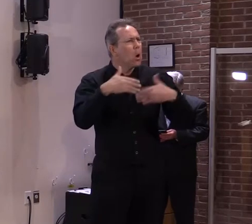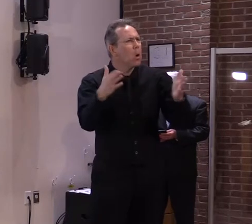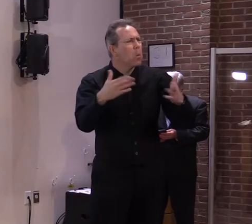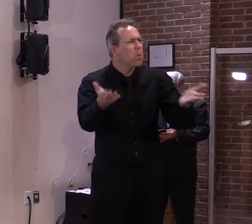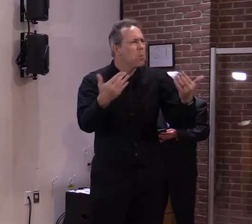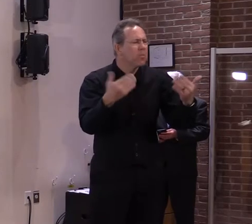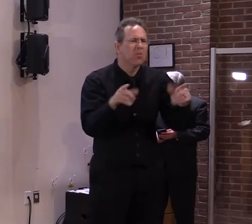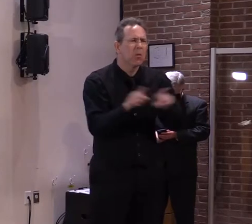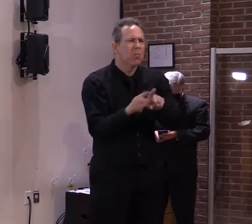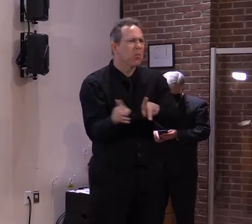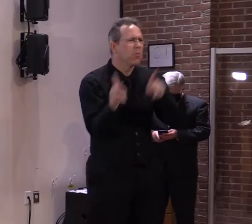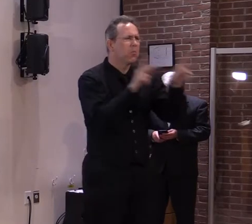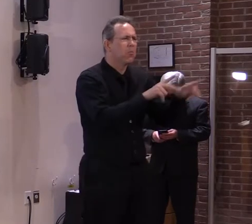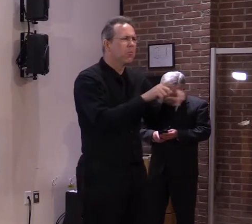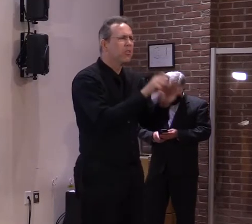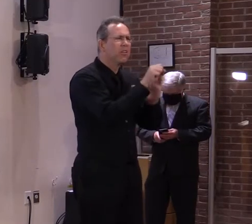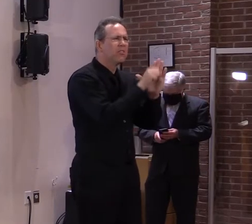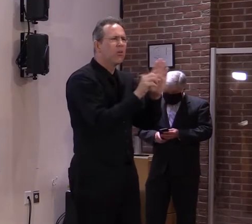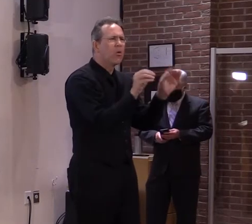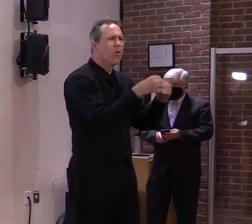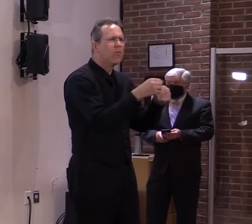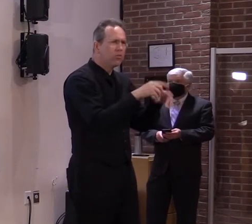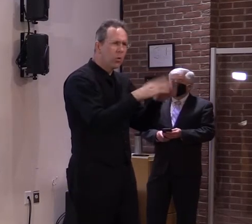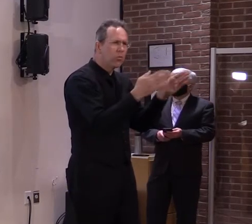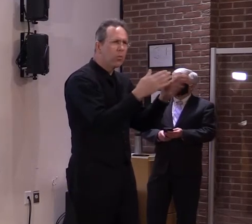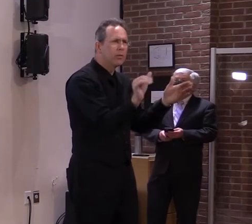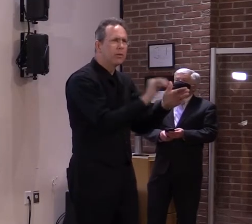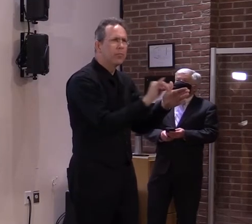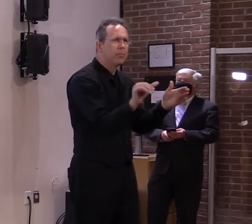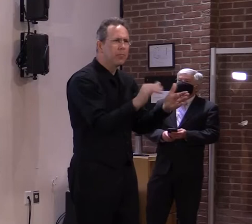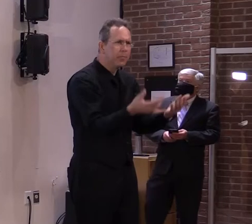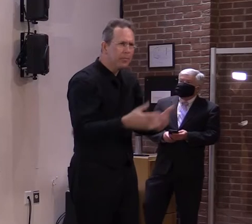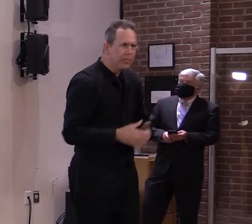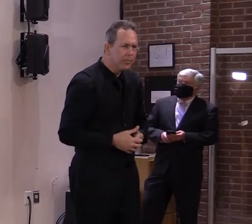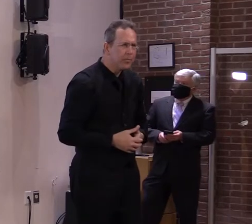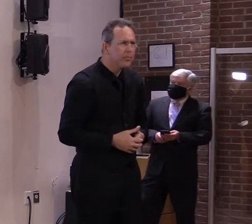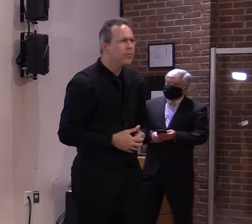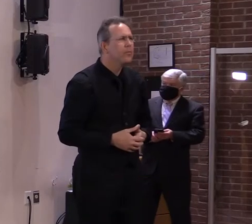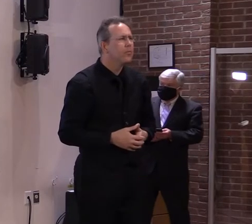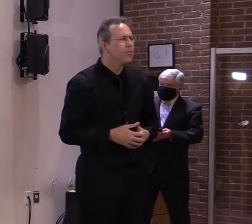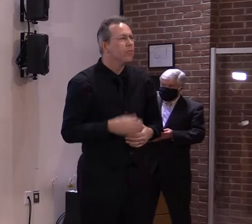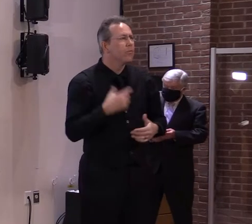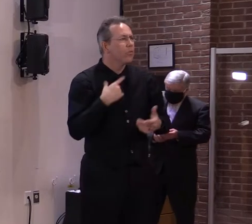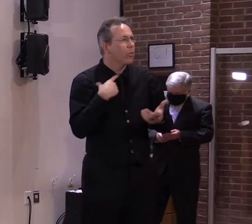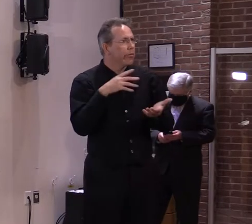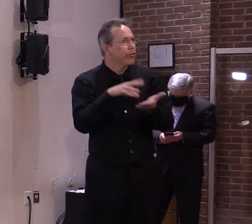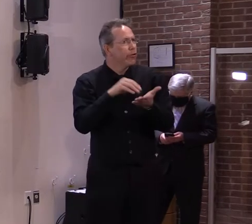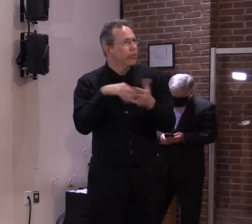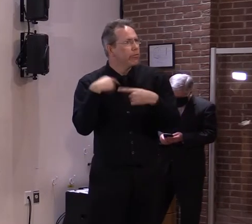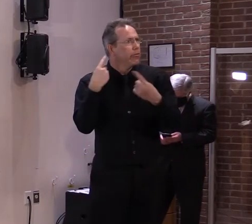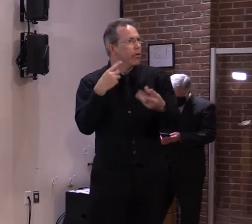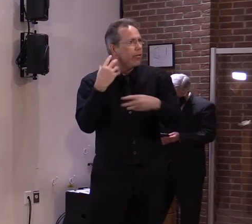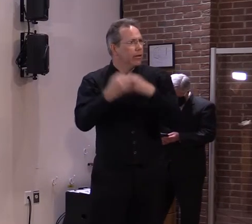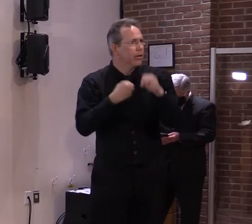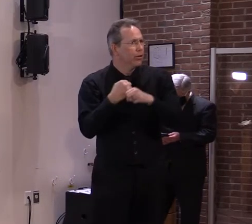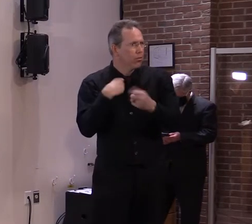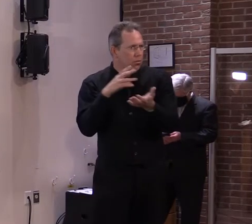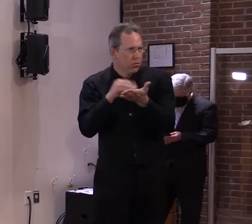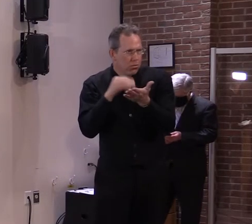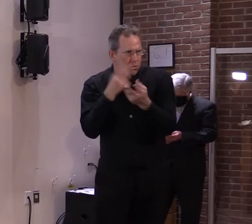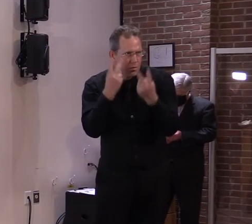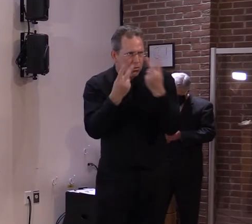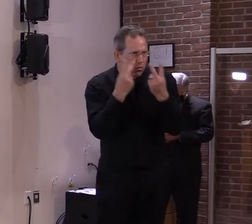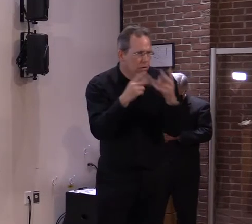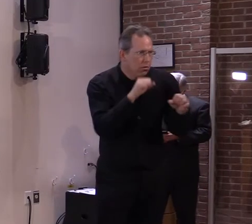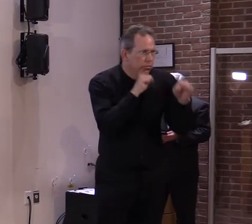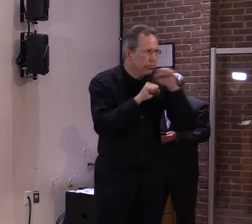that we've learned quite a bit from the pandemic and our telework experience, and we expect that there